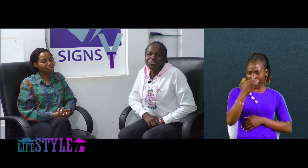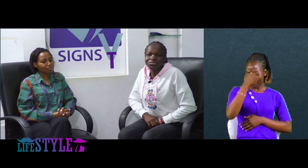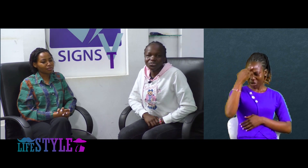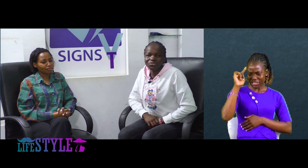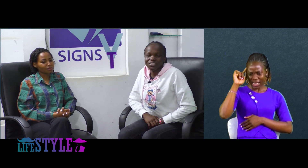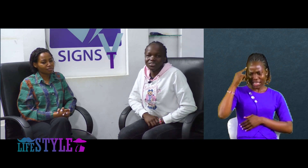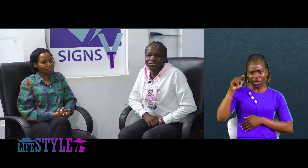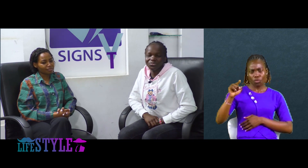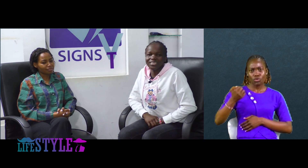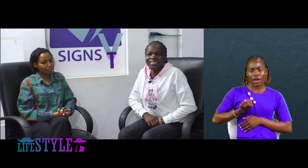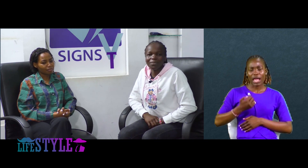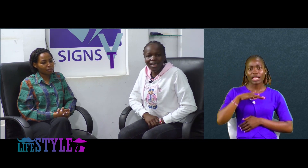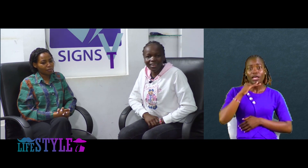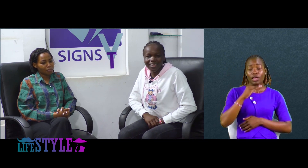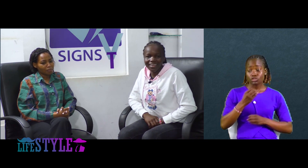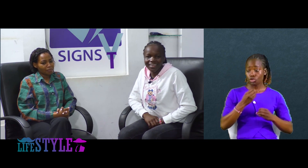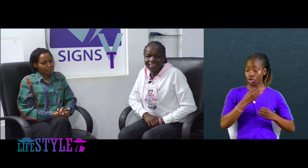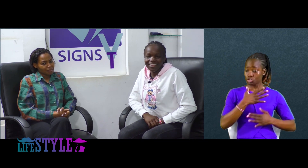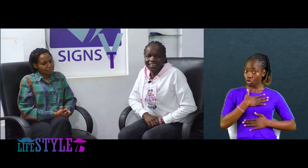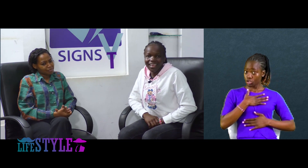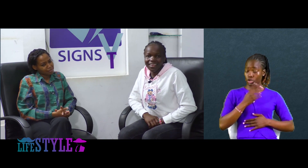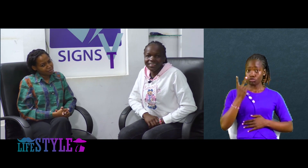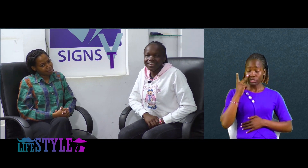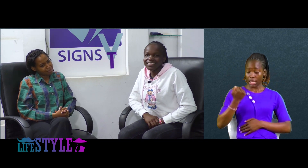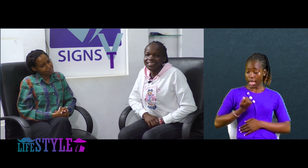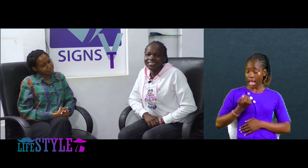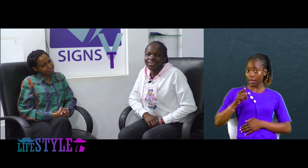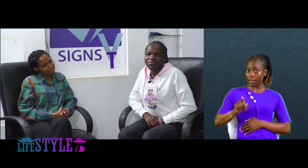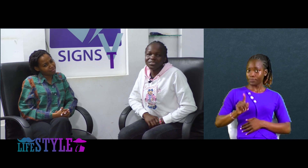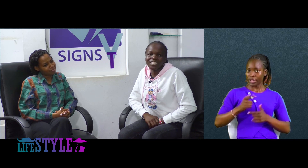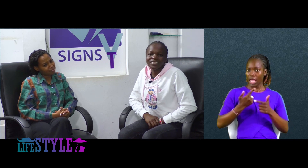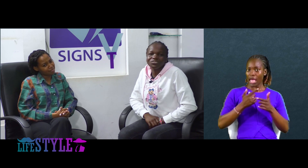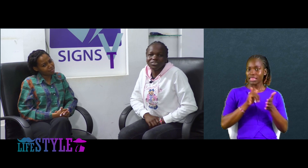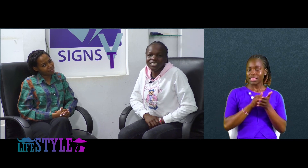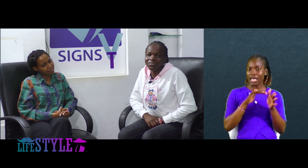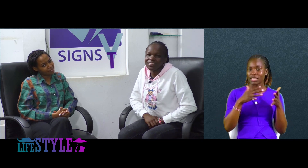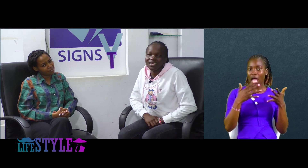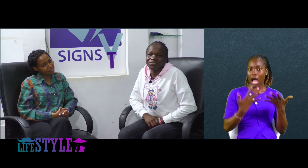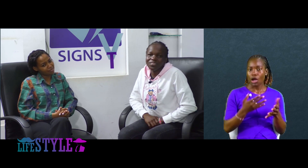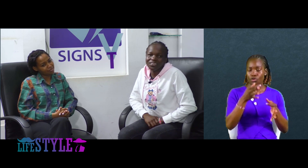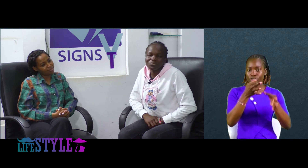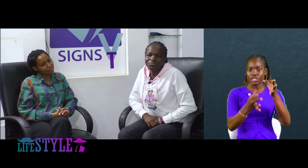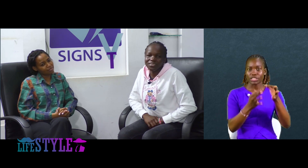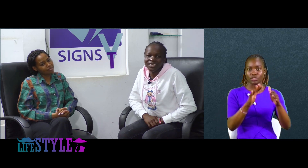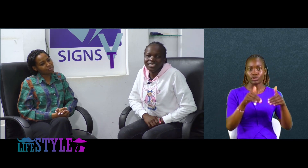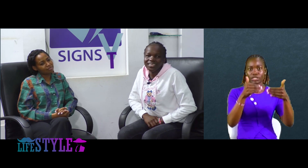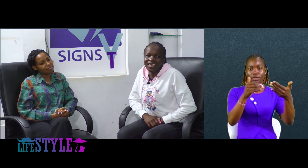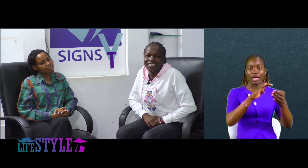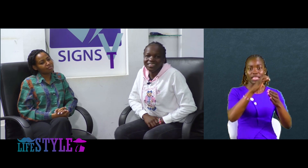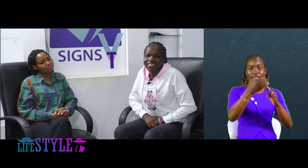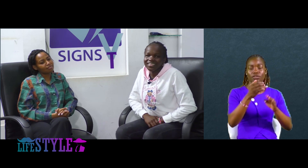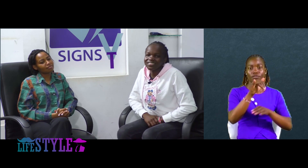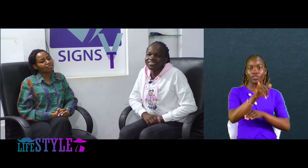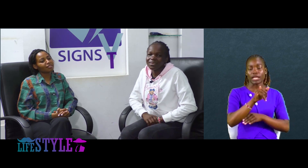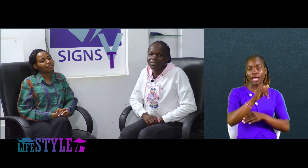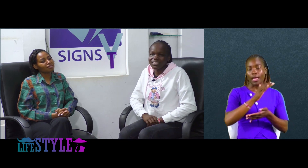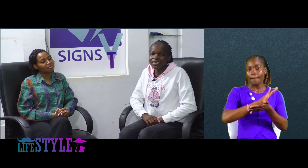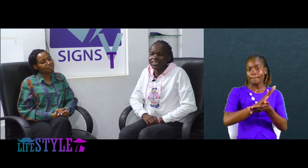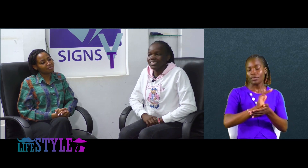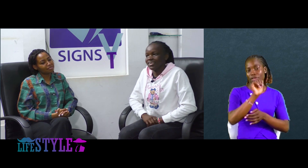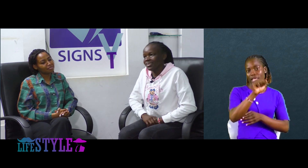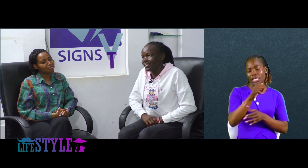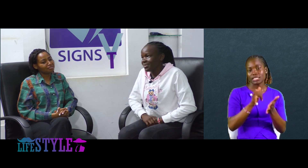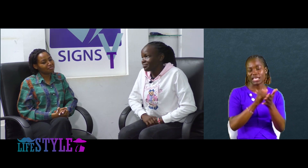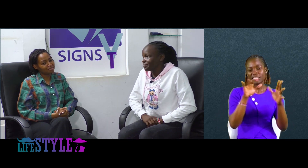So he was so shocked to see Tamara, and that's how justice was served at the end of that movie. Yeah, just in